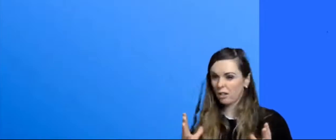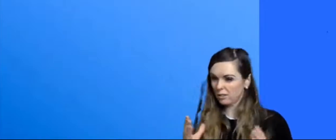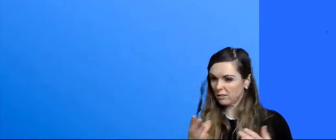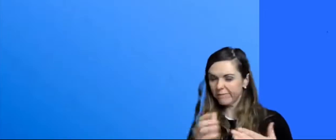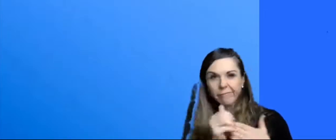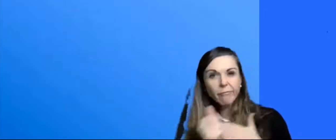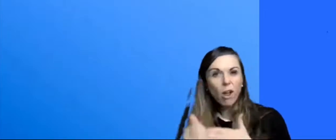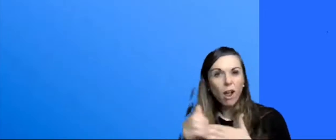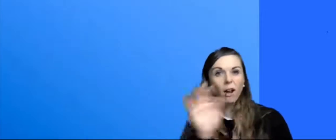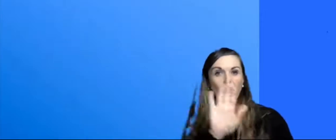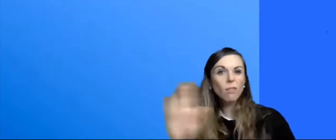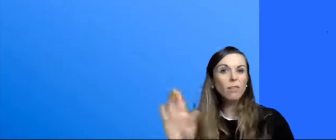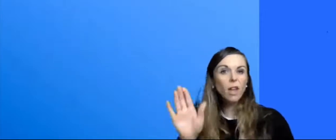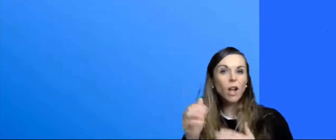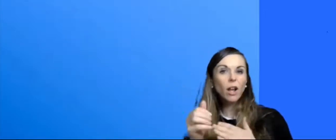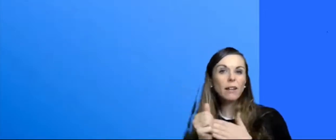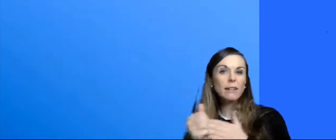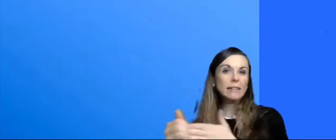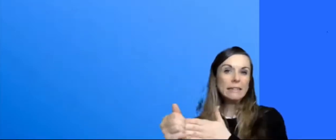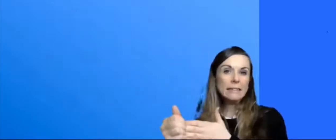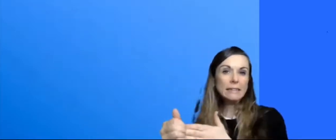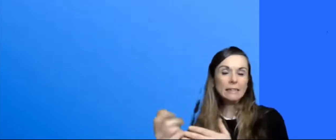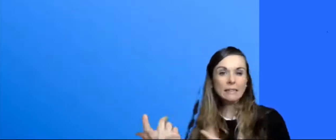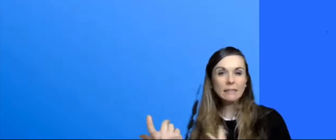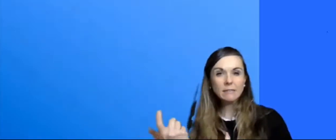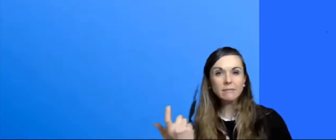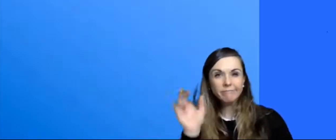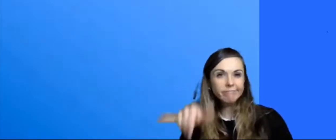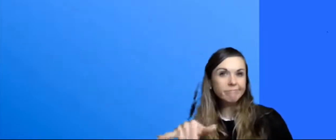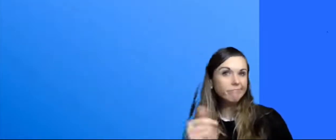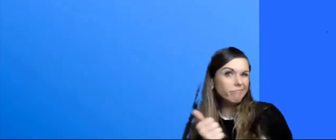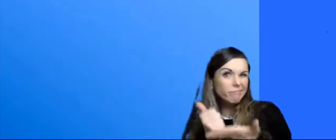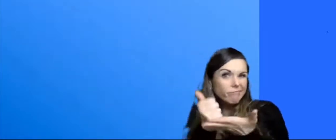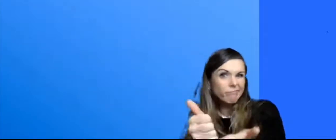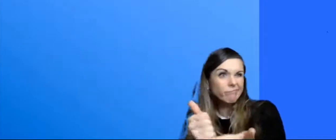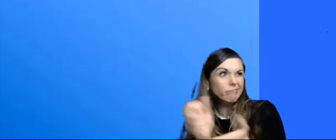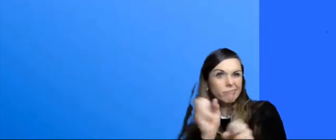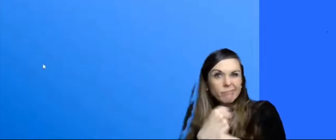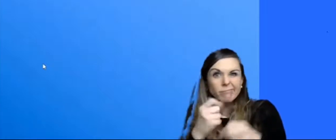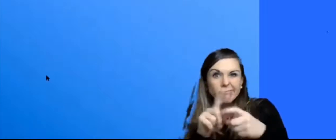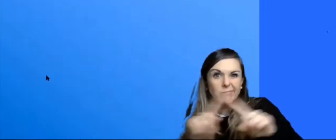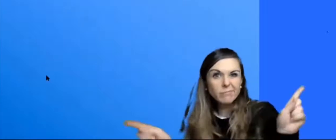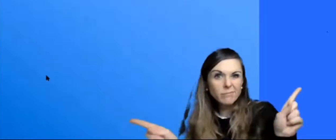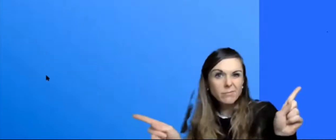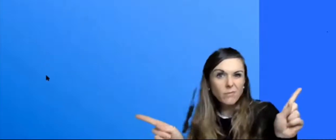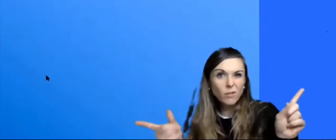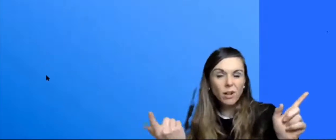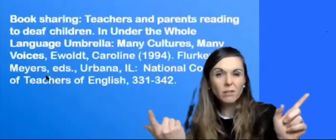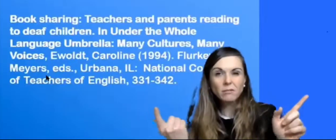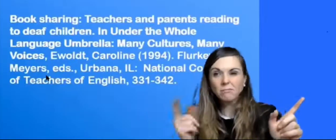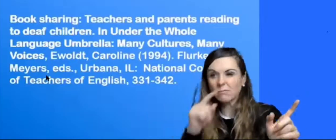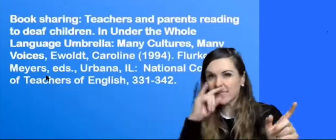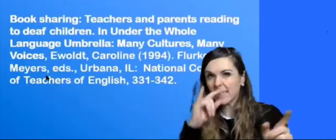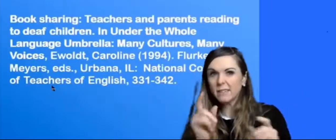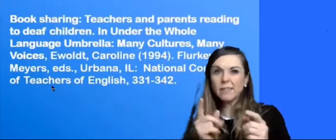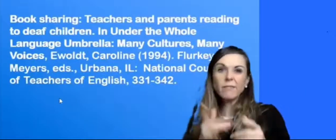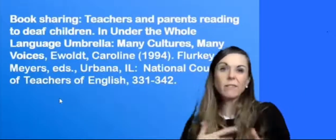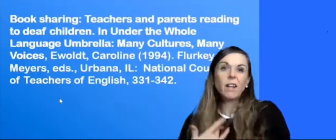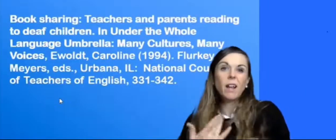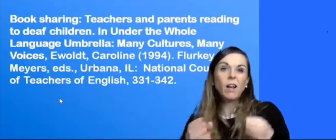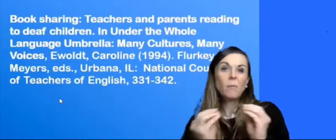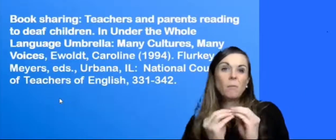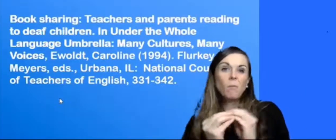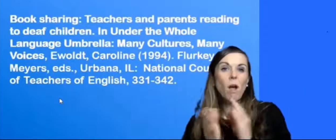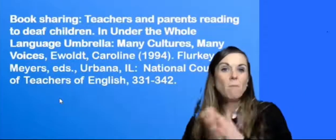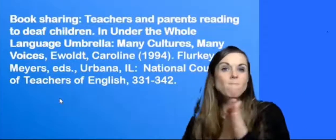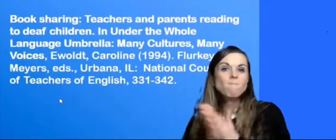to read and develop their reading skills are motivated because their parents followed their lead all their upbringing.